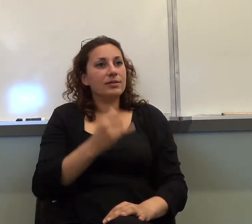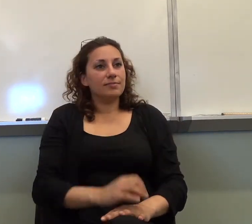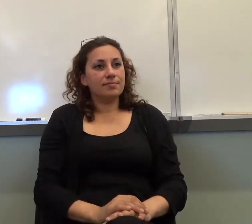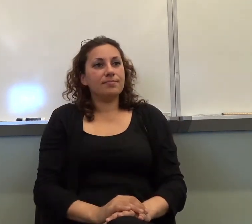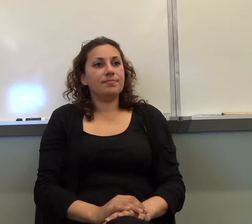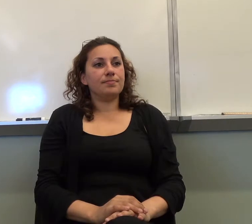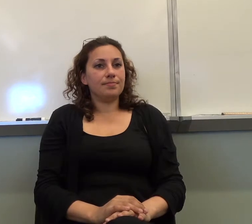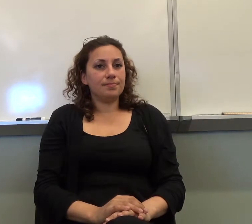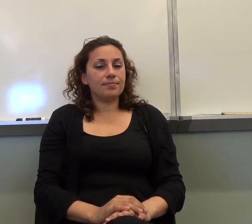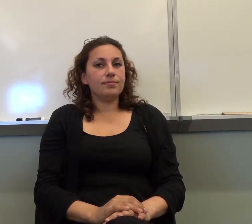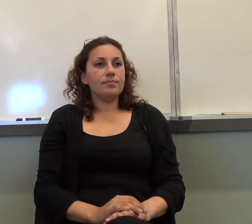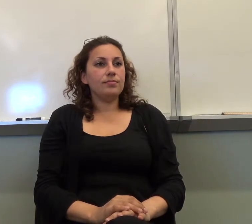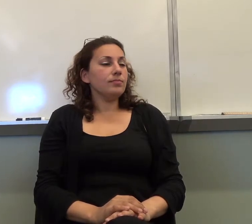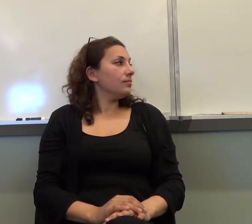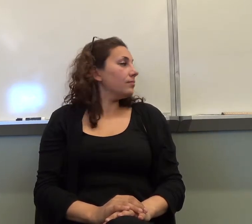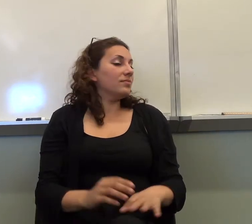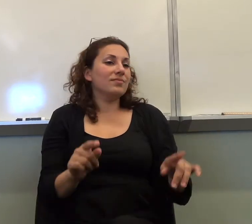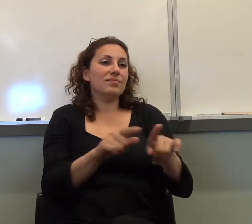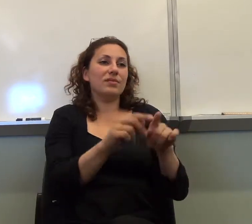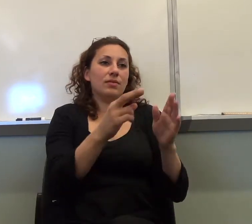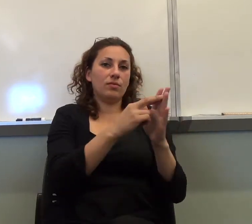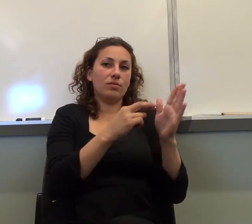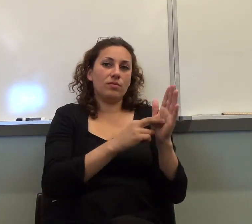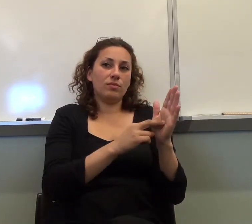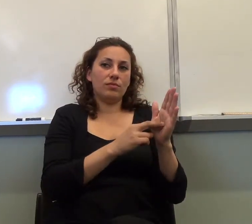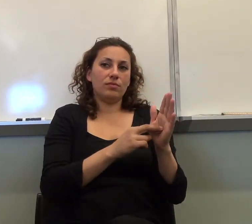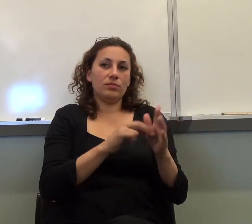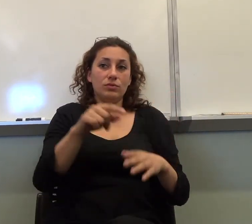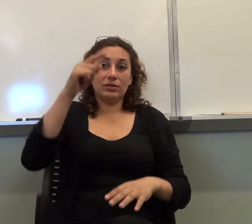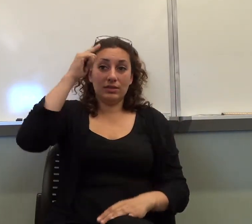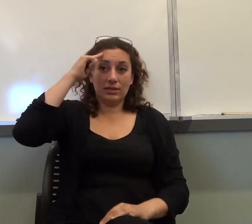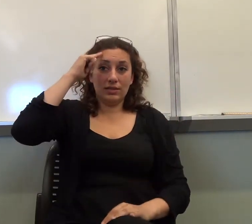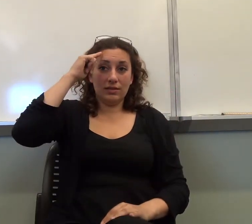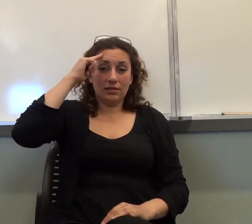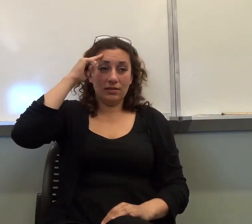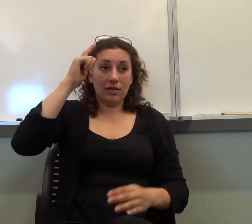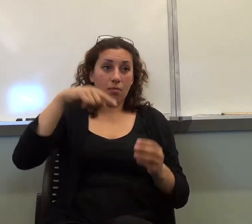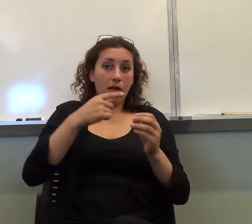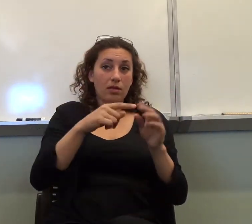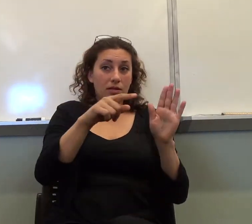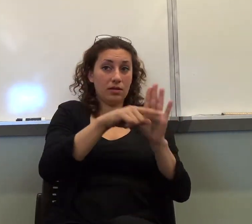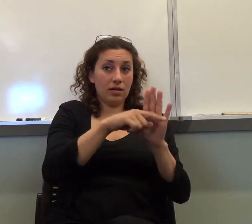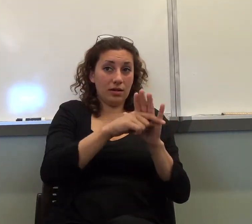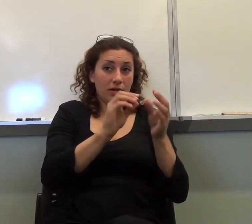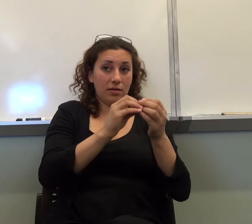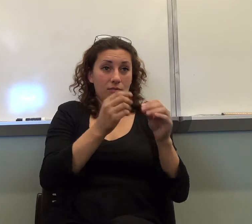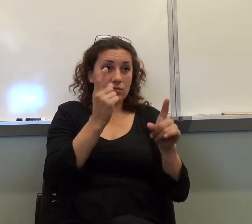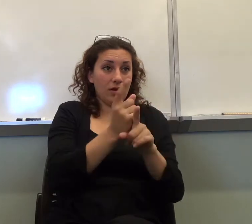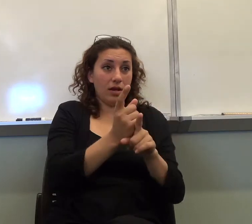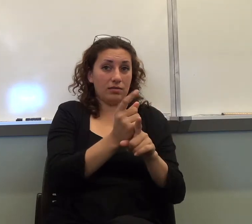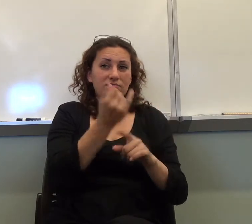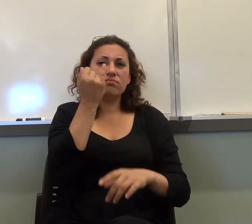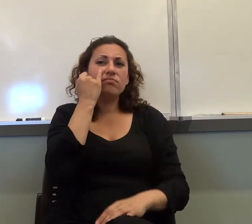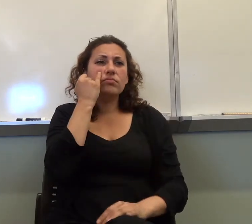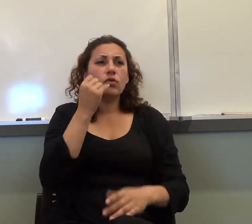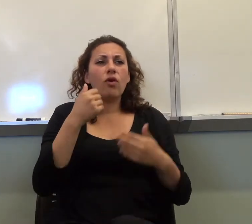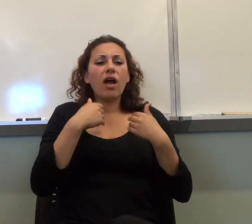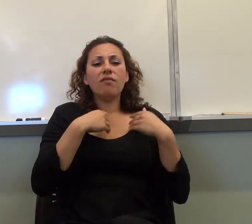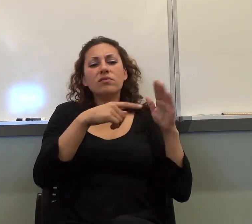because you only take into consideration the number of negatives you've got in the mix. Suppose you have a -4 times a